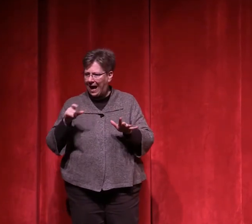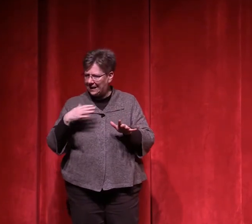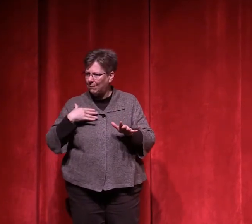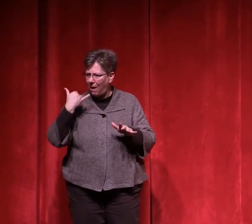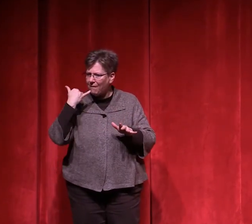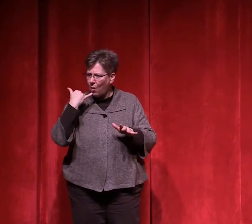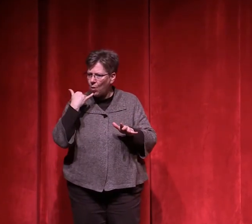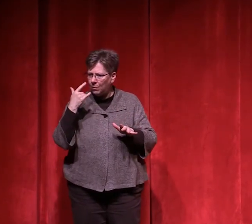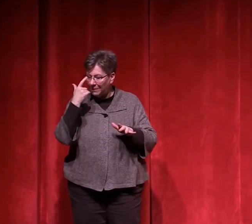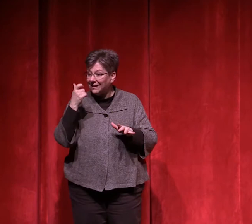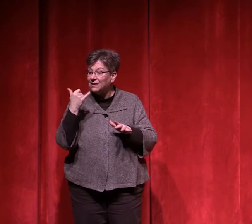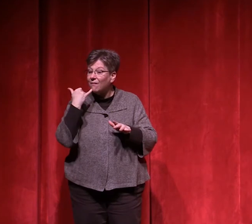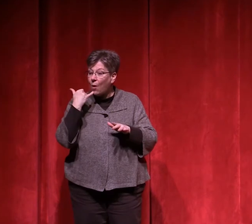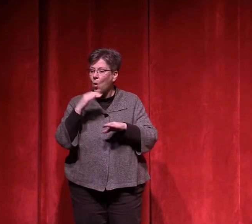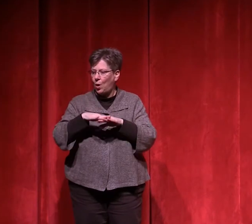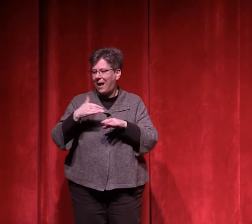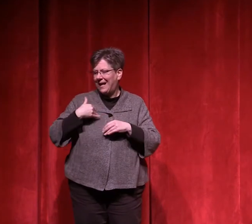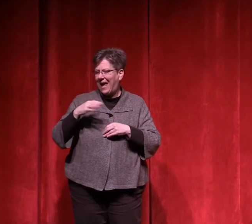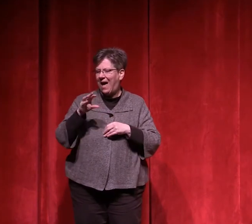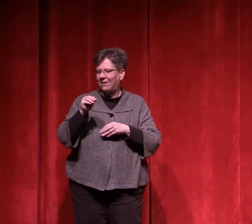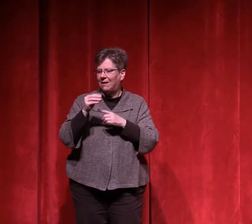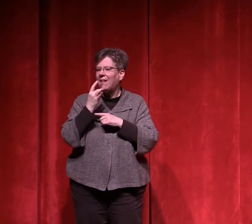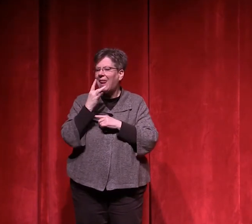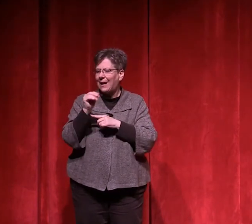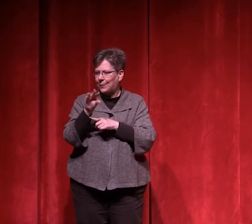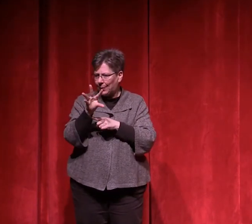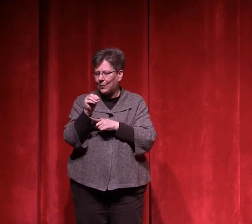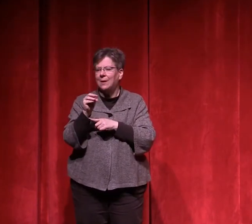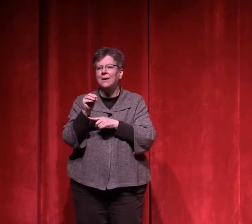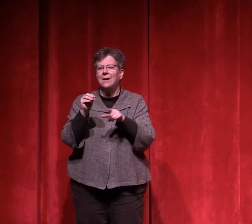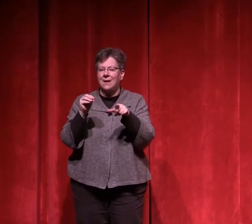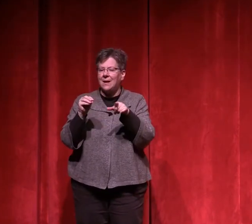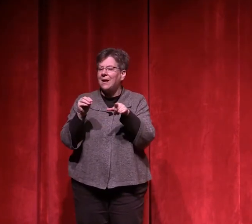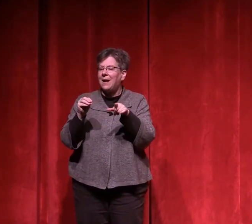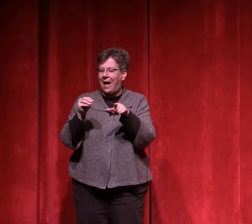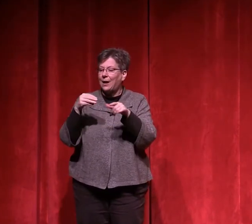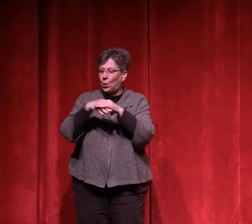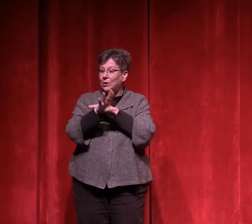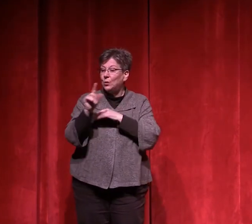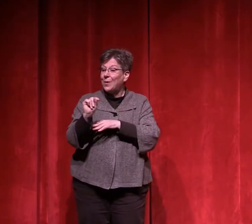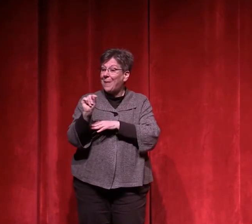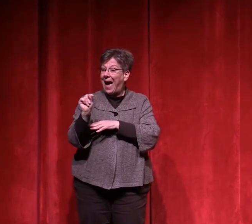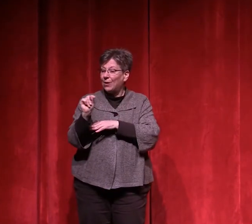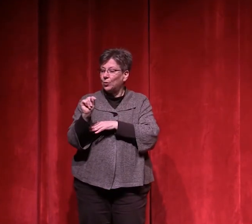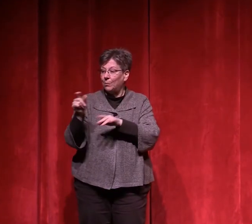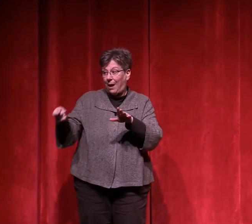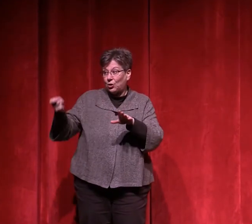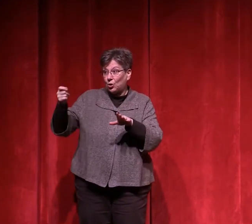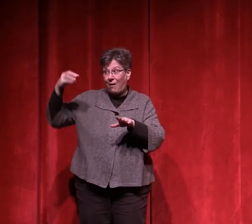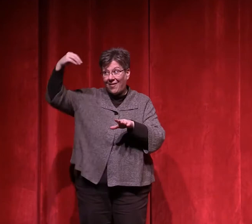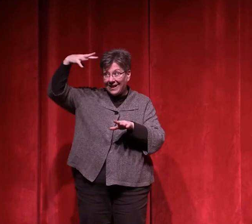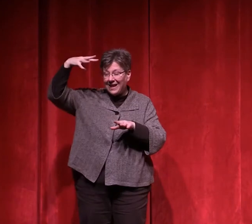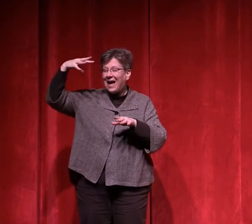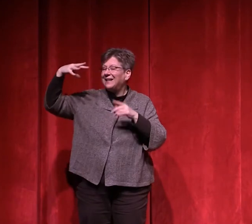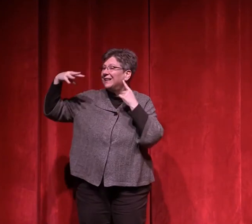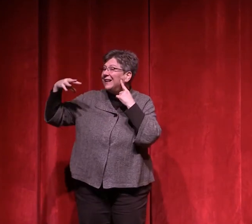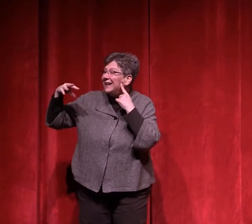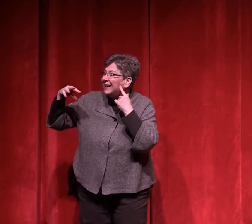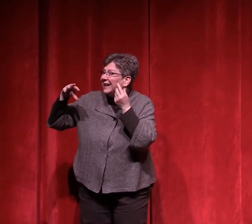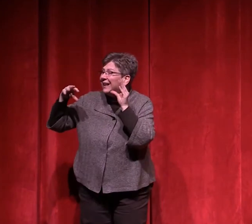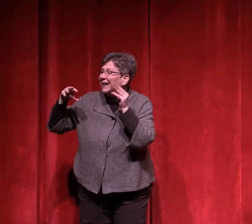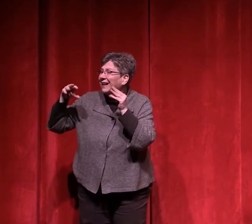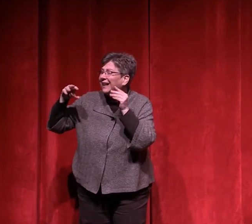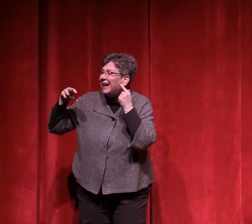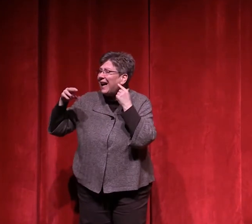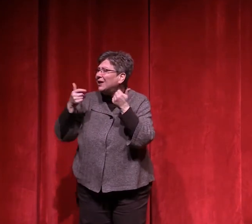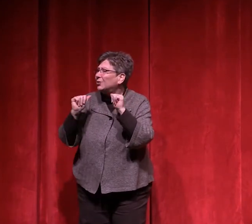it's got my flashlight. So I get my phone, go in the bathroom, turn on the light. Flashlight, nothing. It's just an ear. I'm